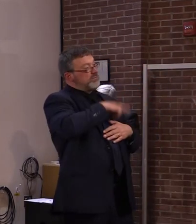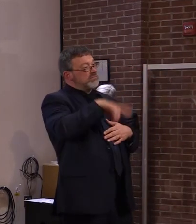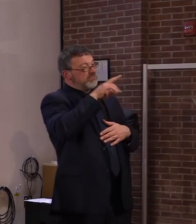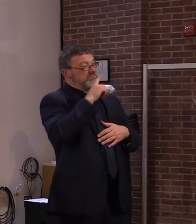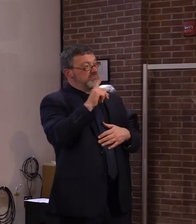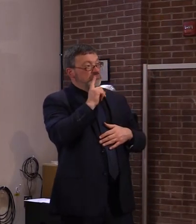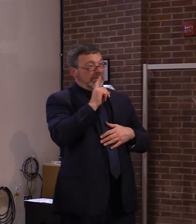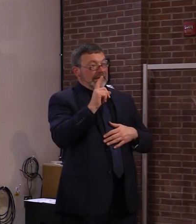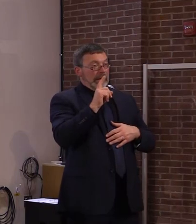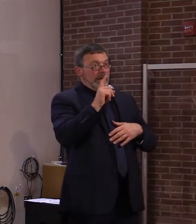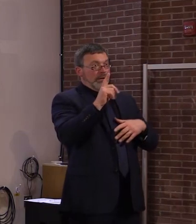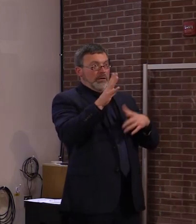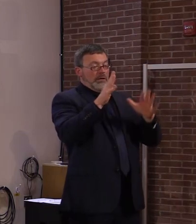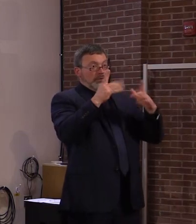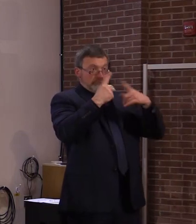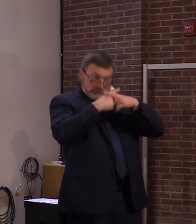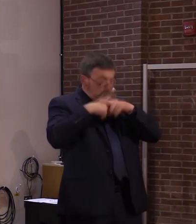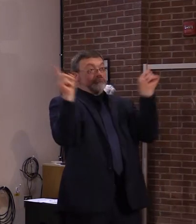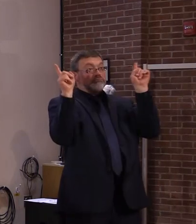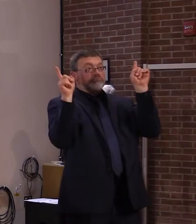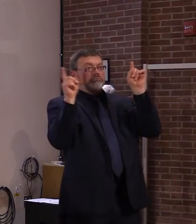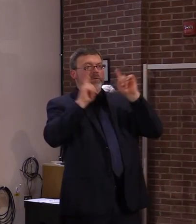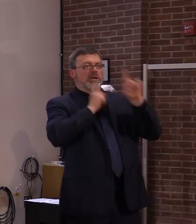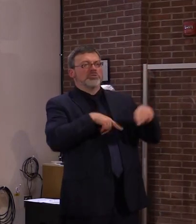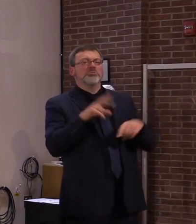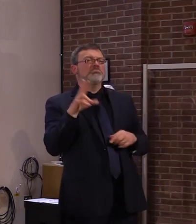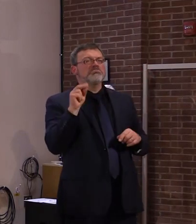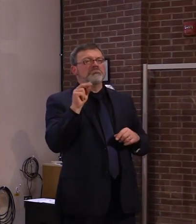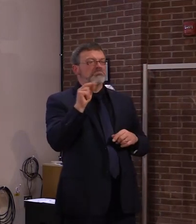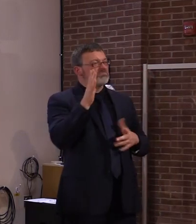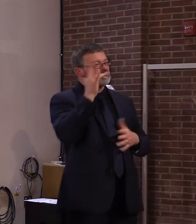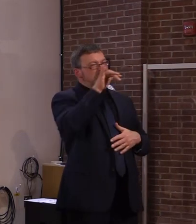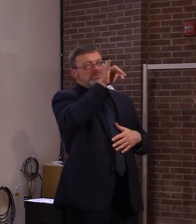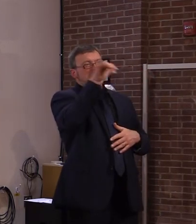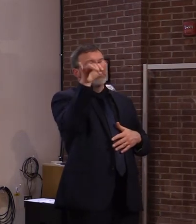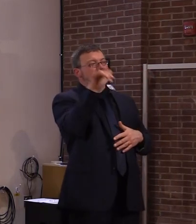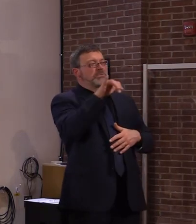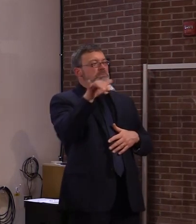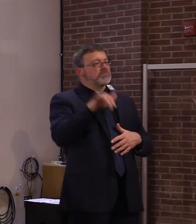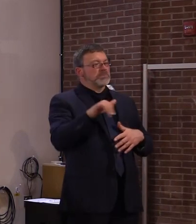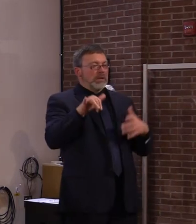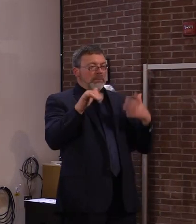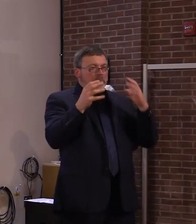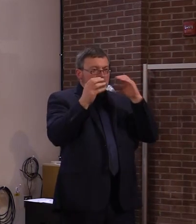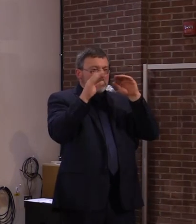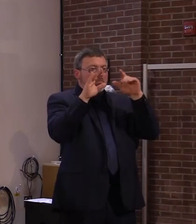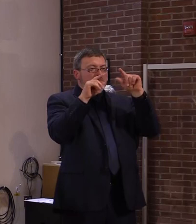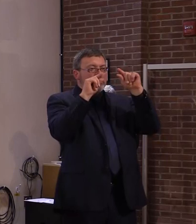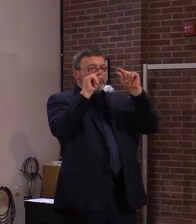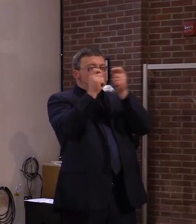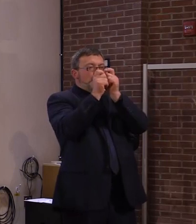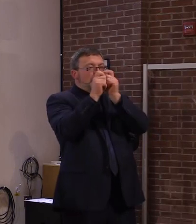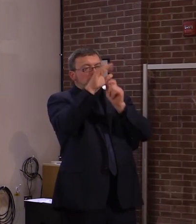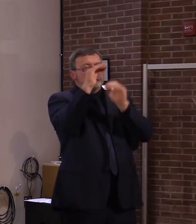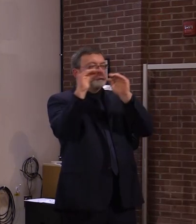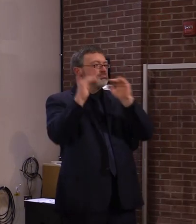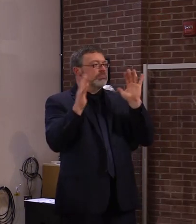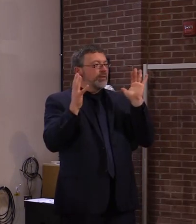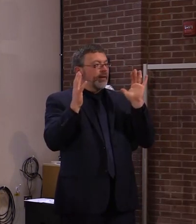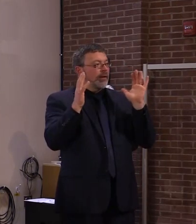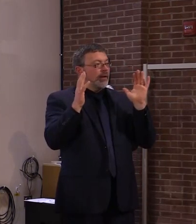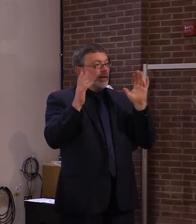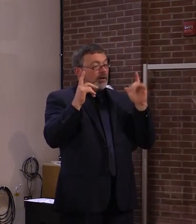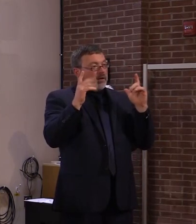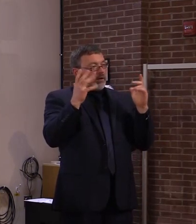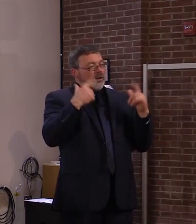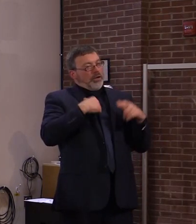scenarios based on mitigation measures or behavior. But like always, it comes down to behavior on these models,